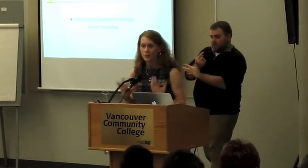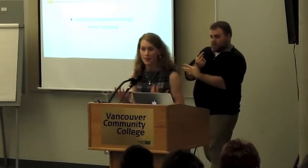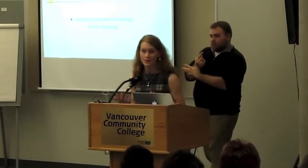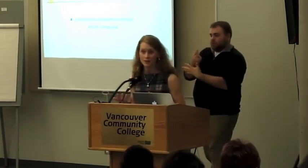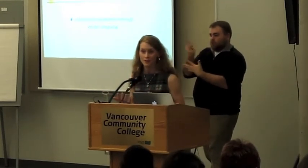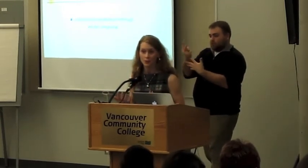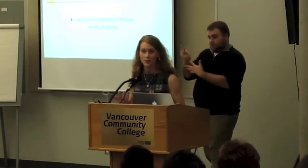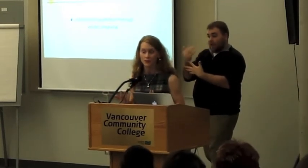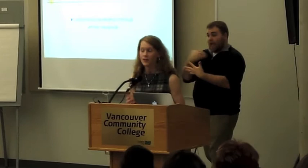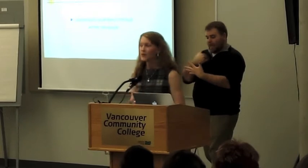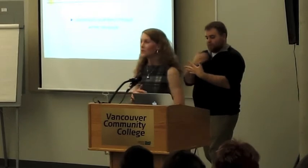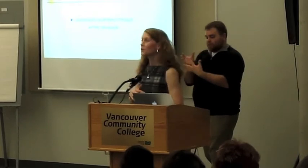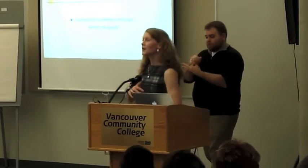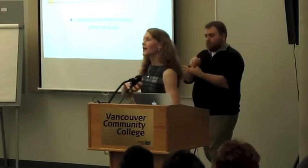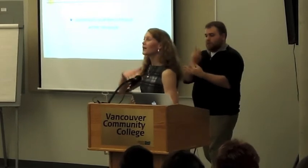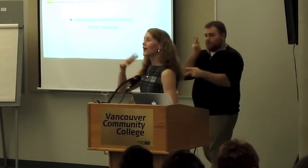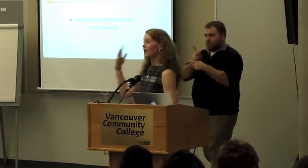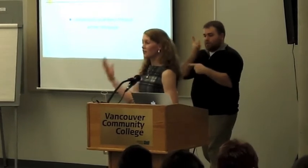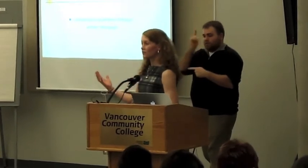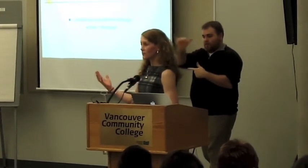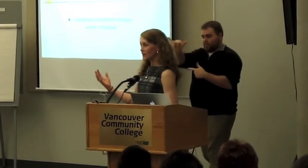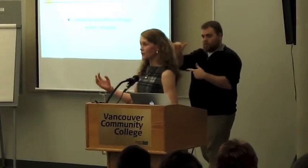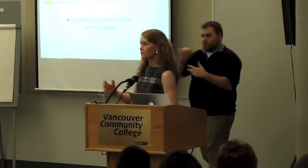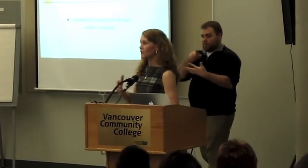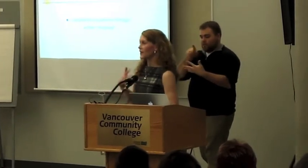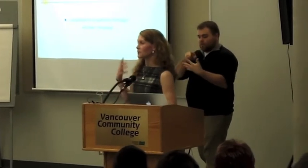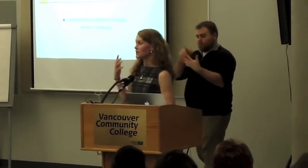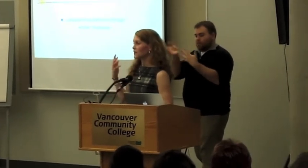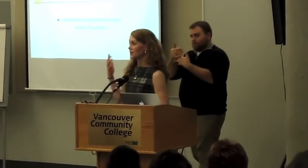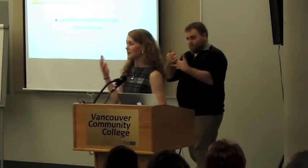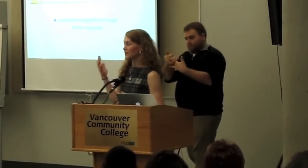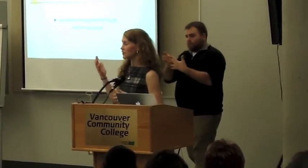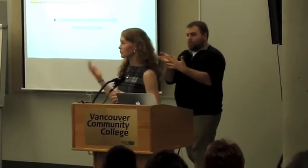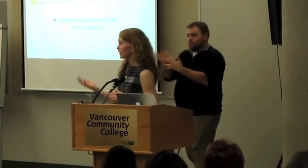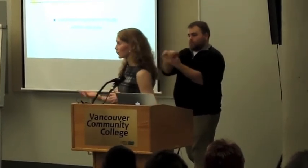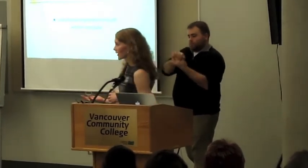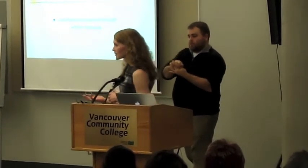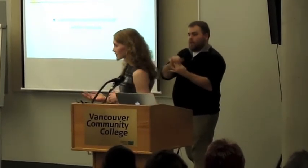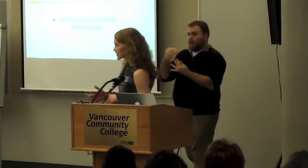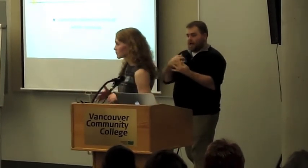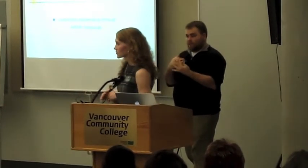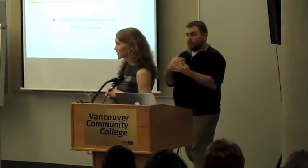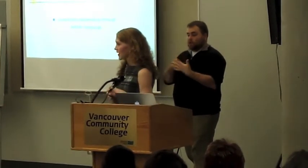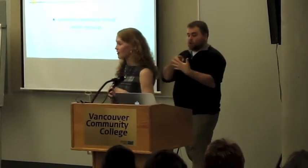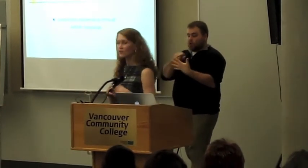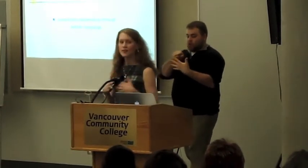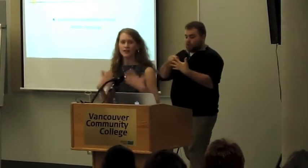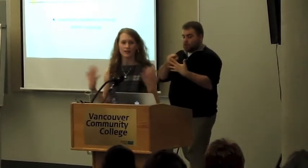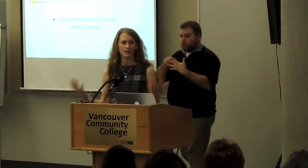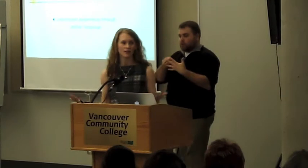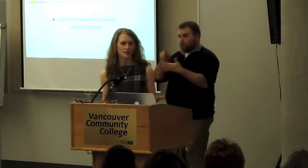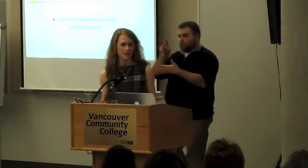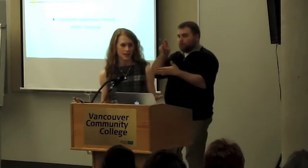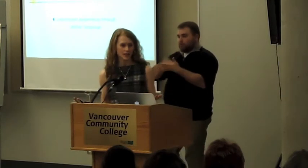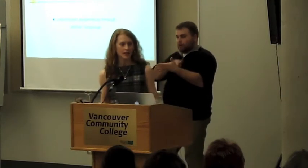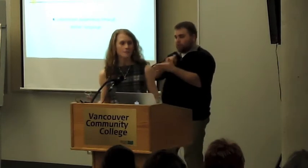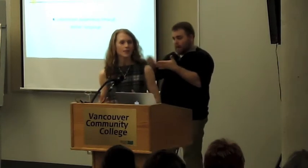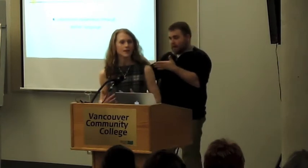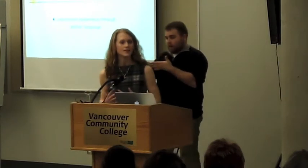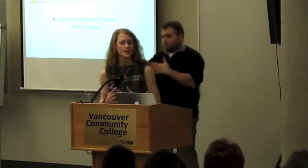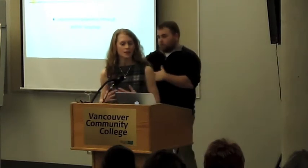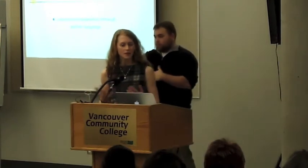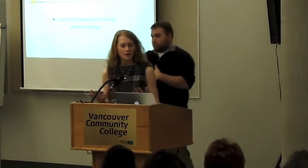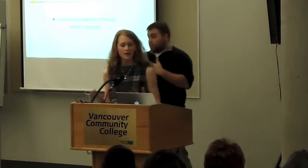way we make sense of the world. Well, we now have, if you've developed the ability to read and write, as most have in our